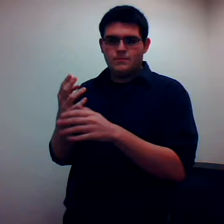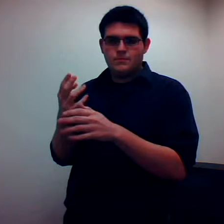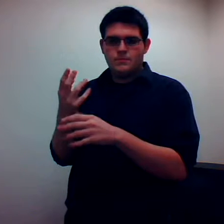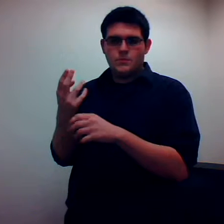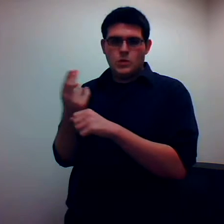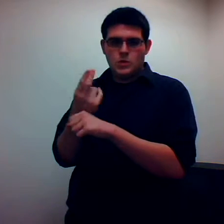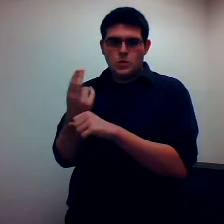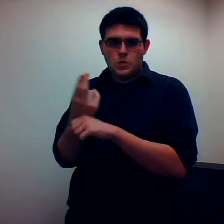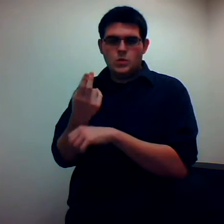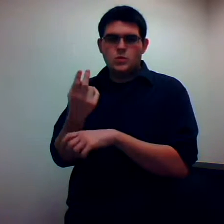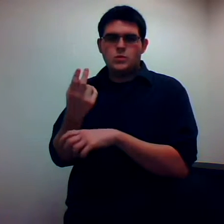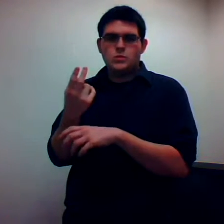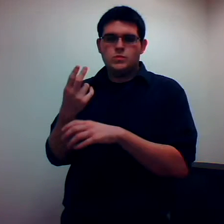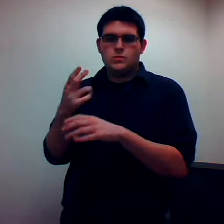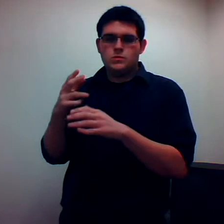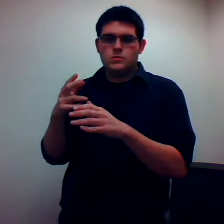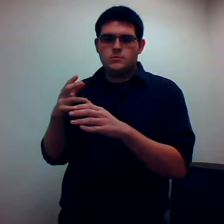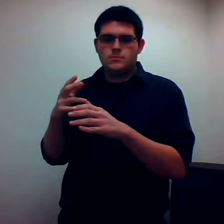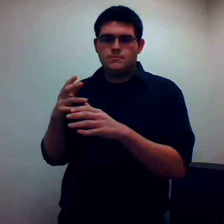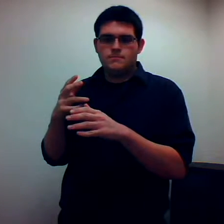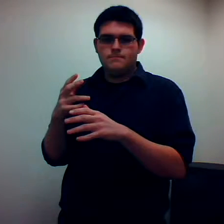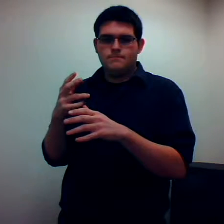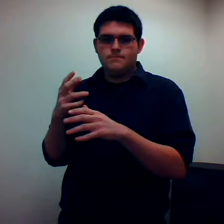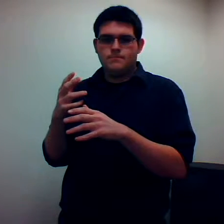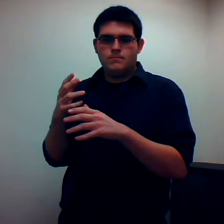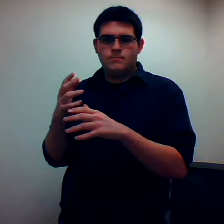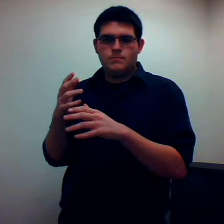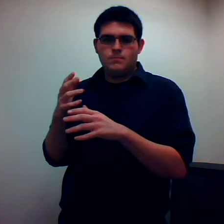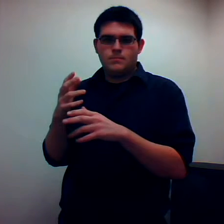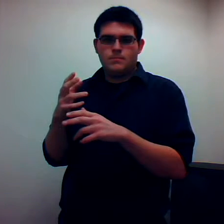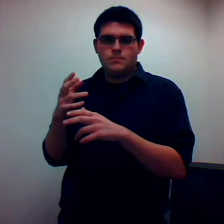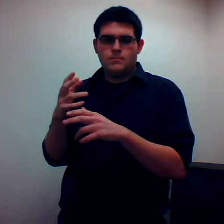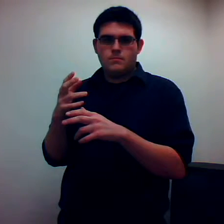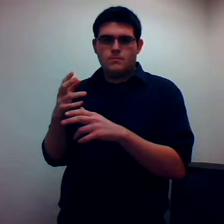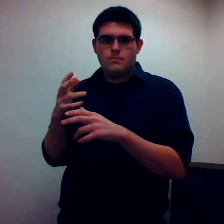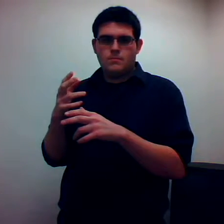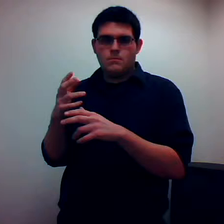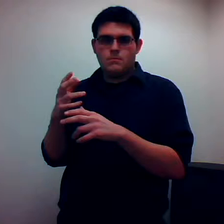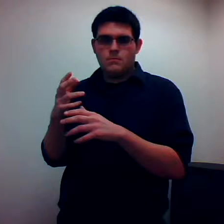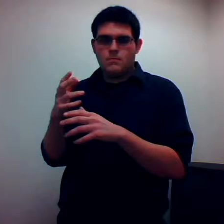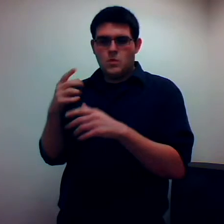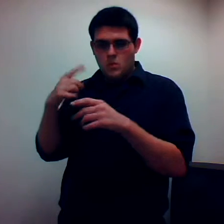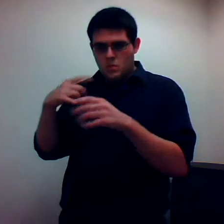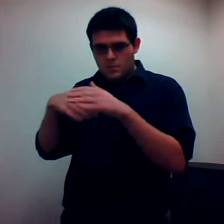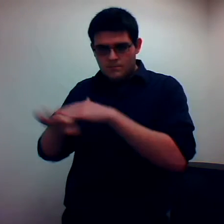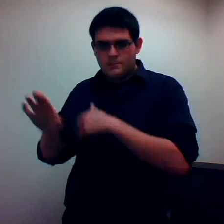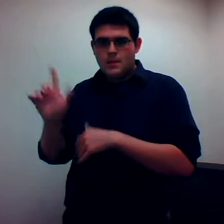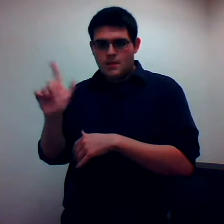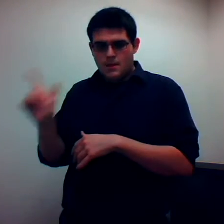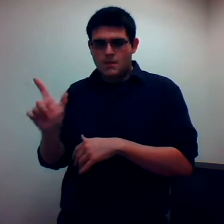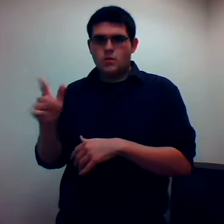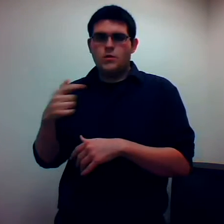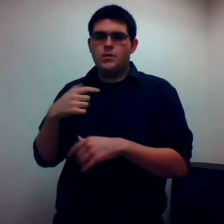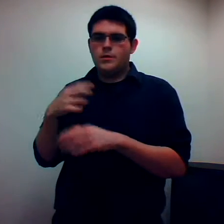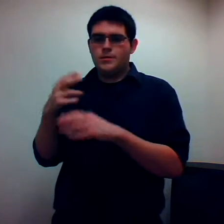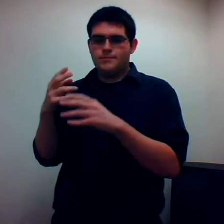to actually go look in journals, newspapers, and magazines. Also, some of the information you get on the web